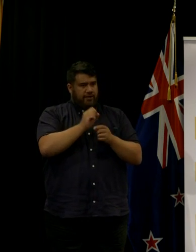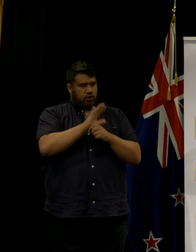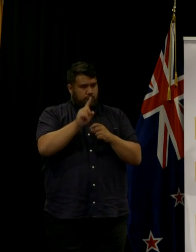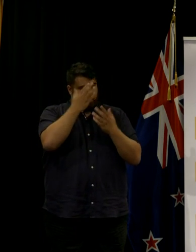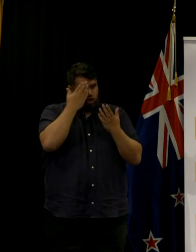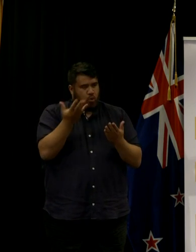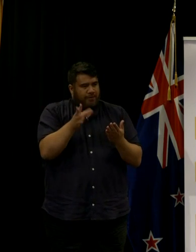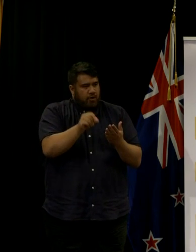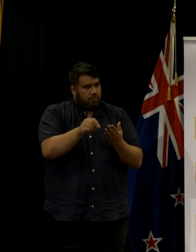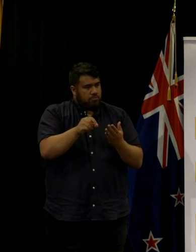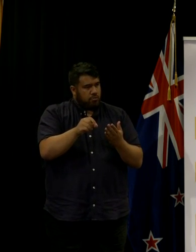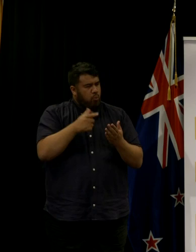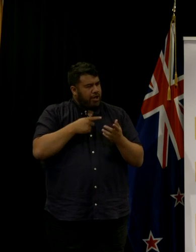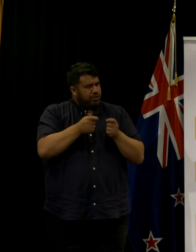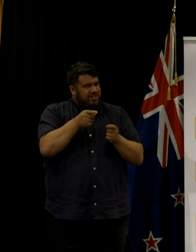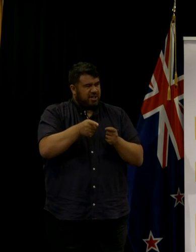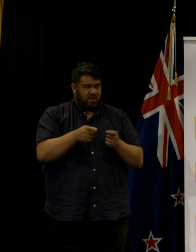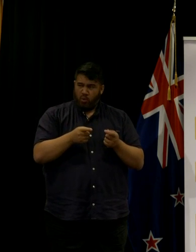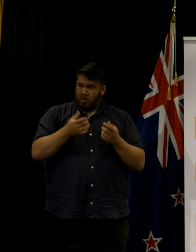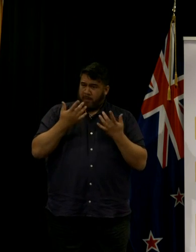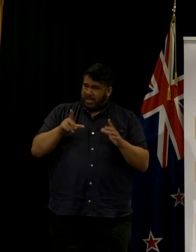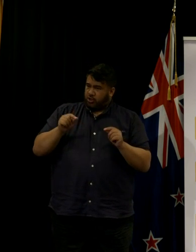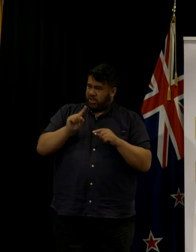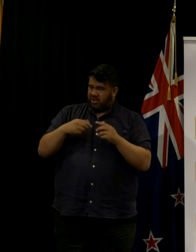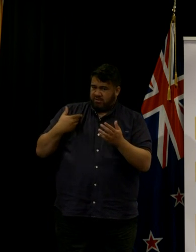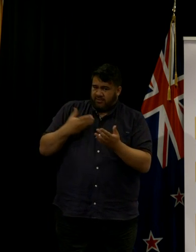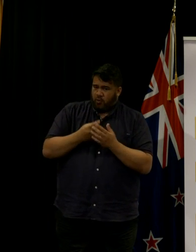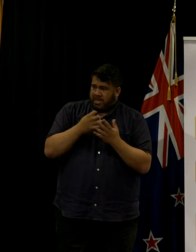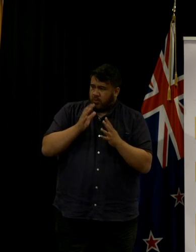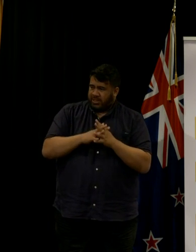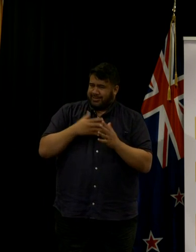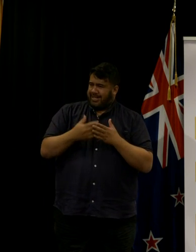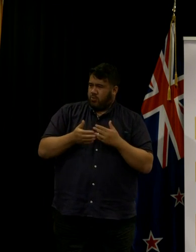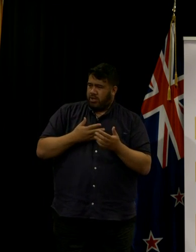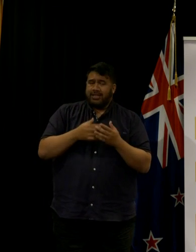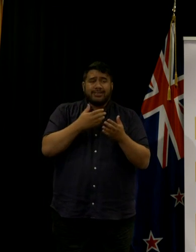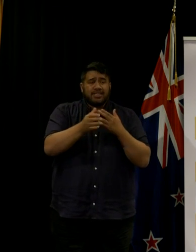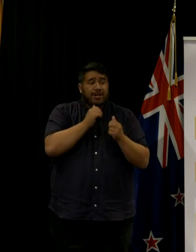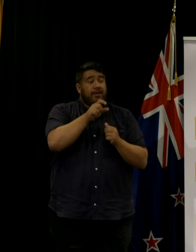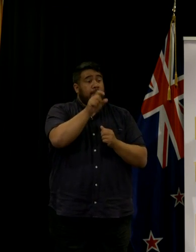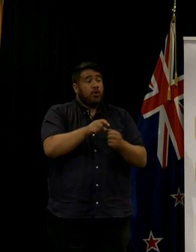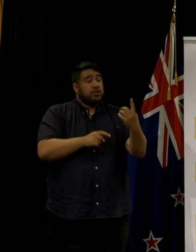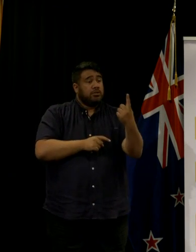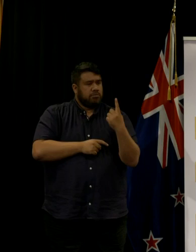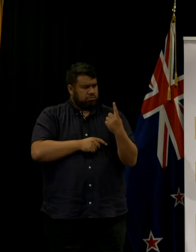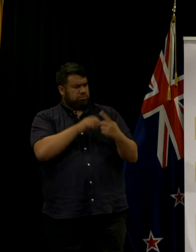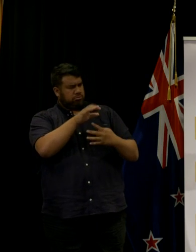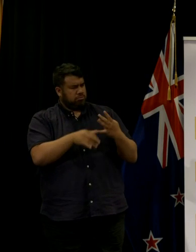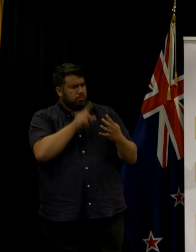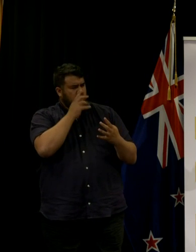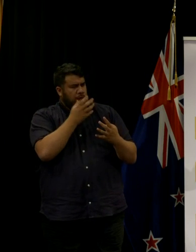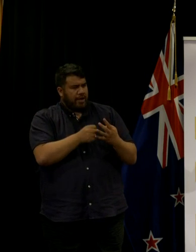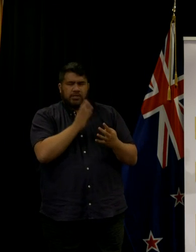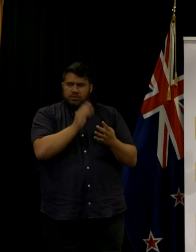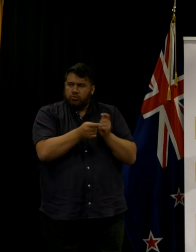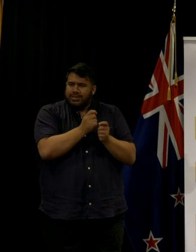opportunity for clinicians to test people even without that history of overseas travel if they were concerned. And